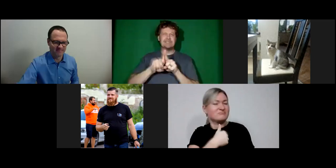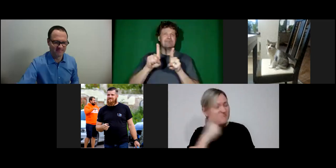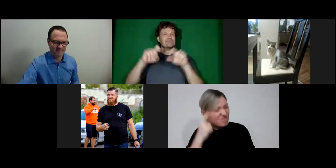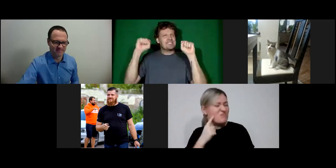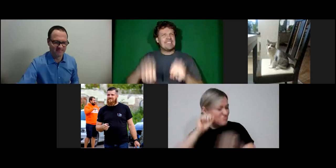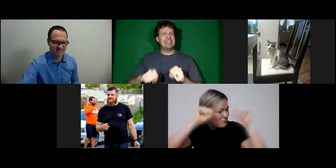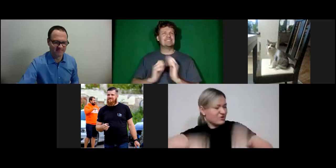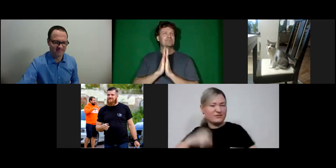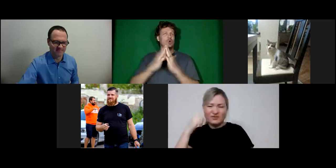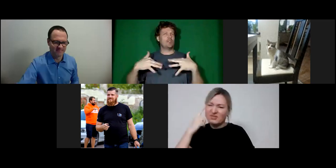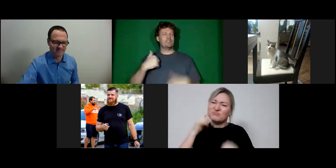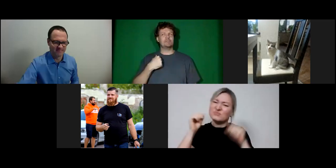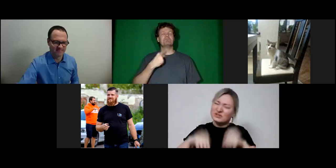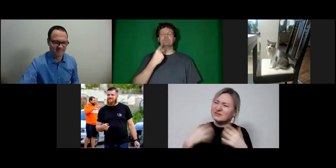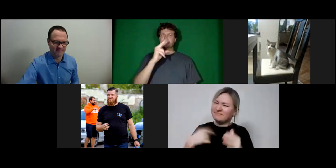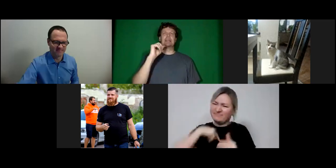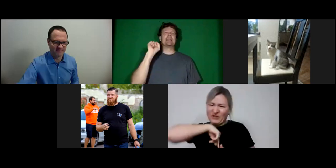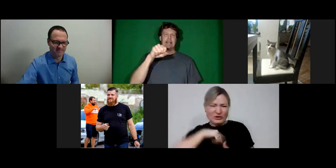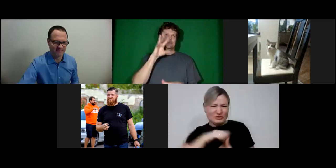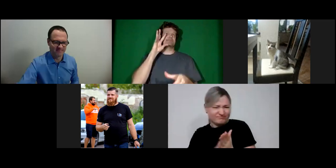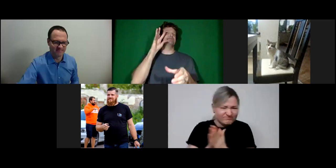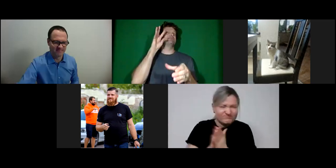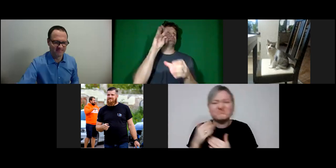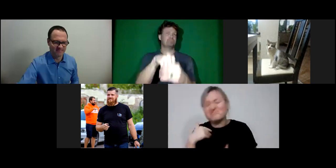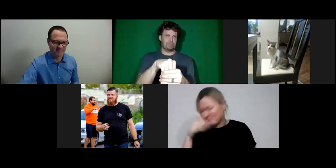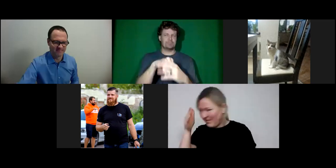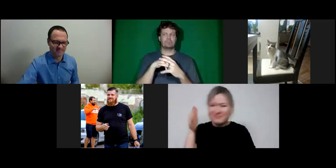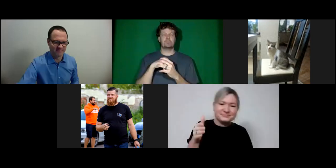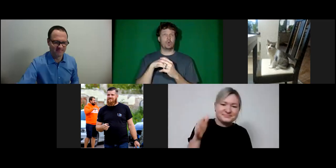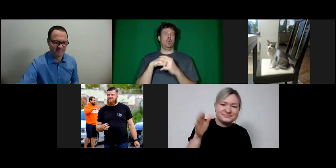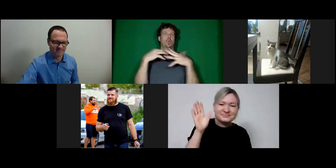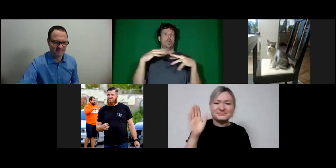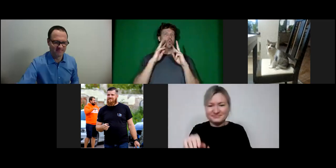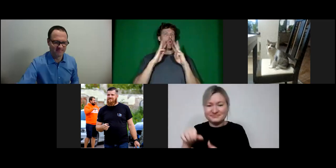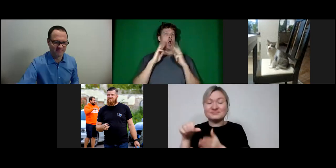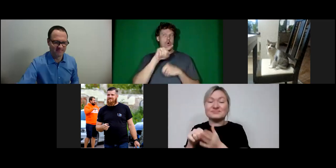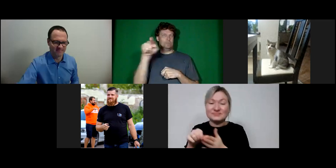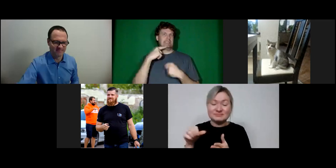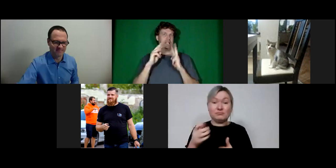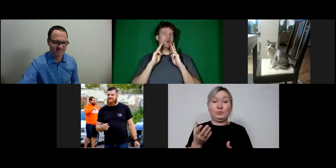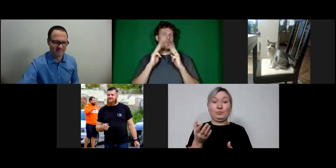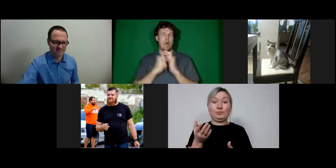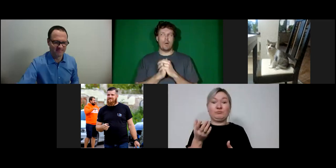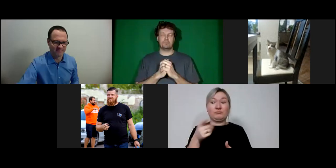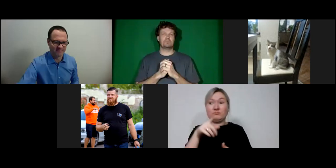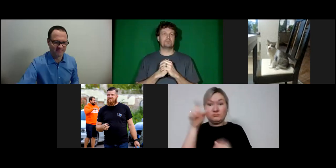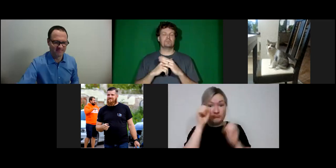ever. I wanted to show what deaf people can do. So that was my motivation. I told them, okay.